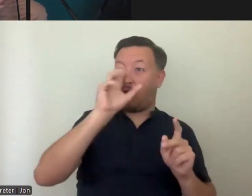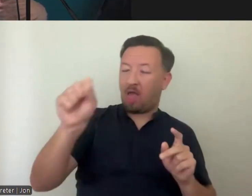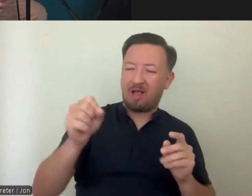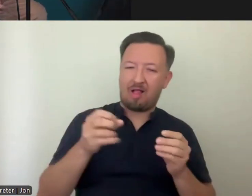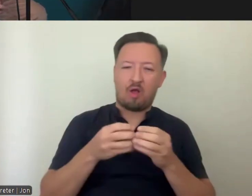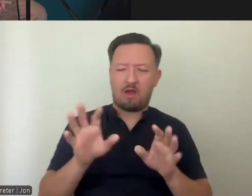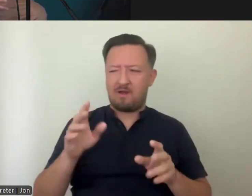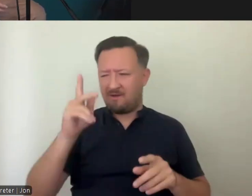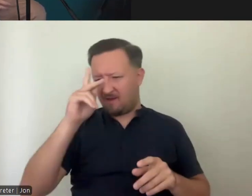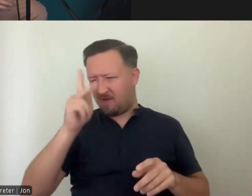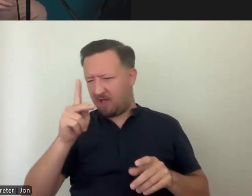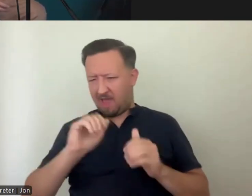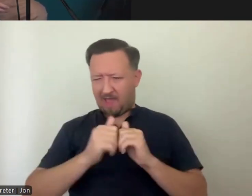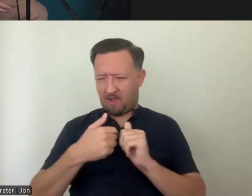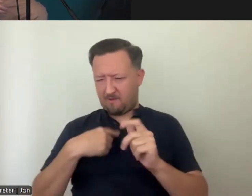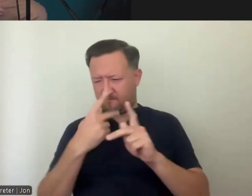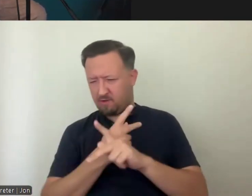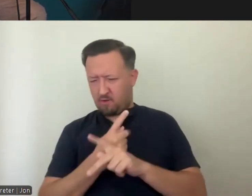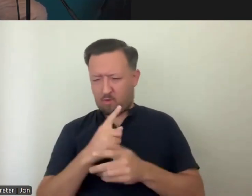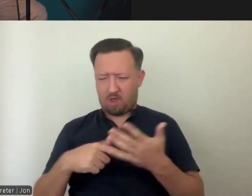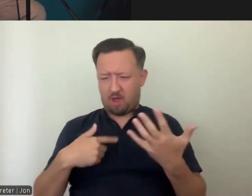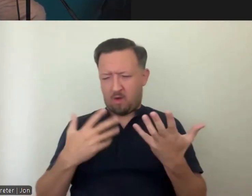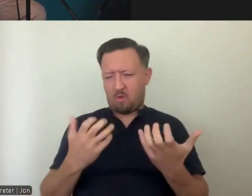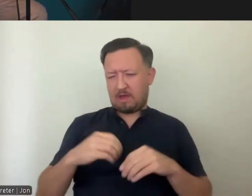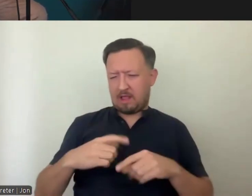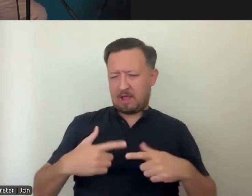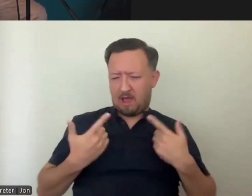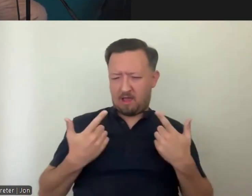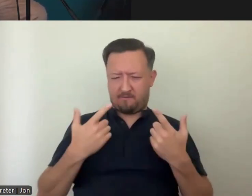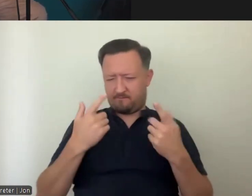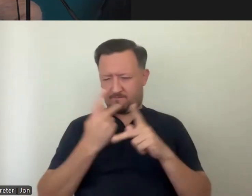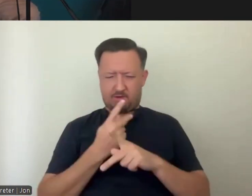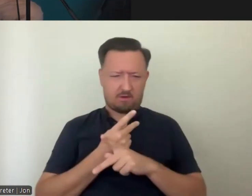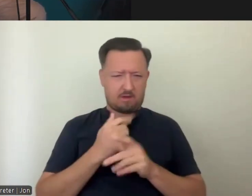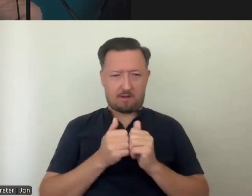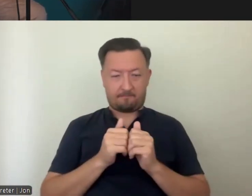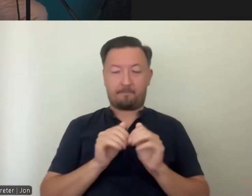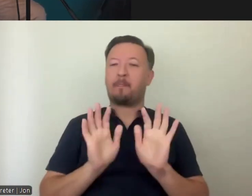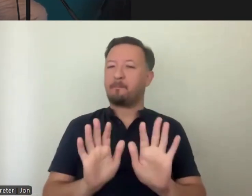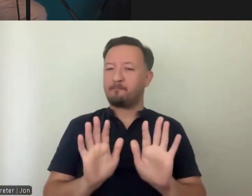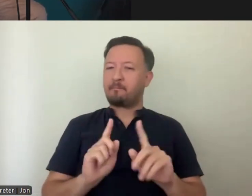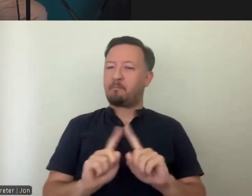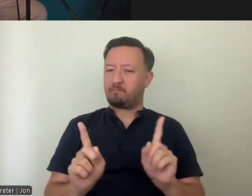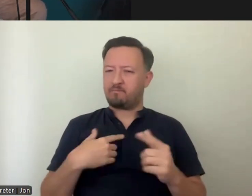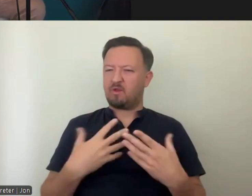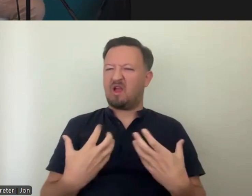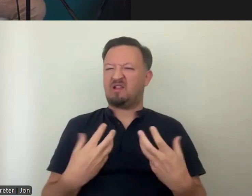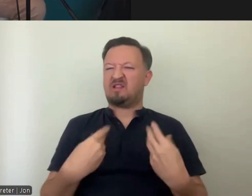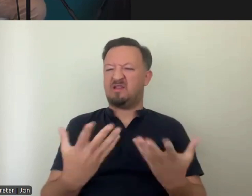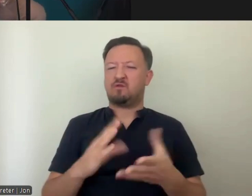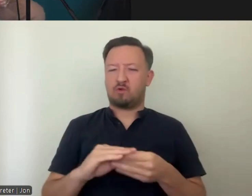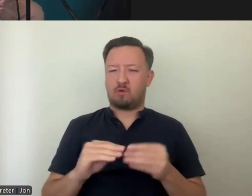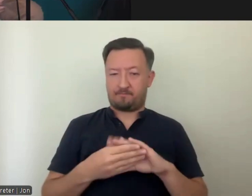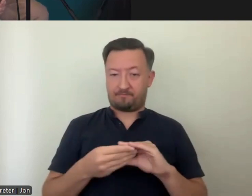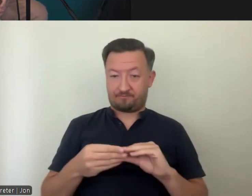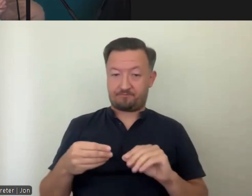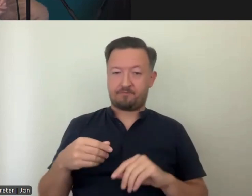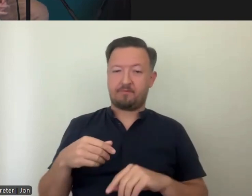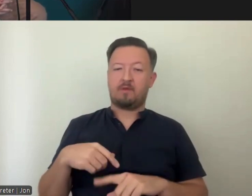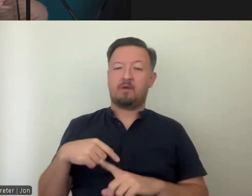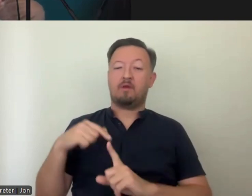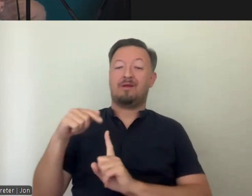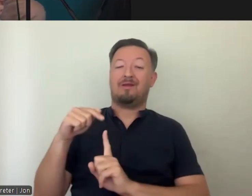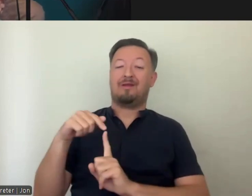you want to do in life as opposed to just studying logic. Now, that said, let me tell a little story. So Epictetus, in the